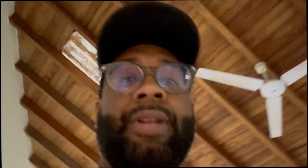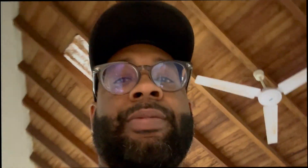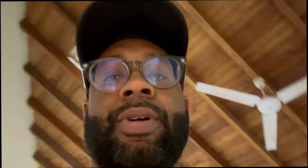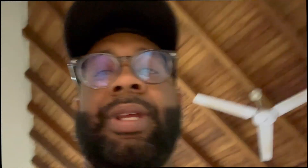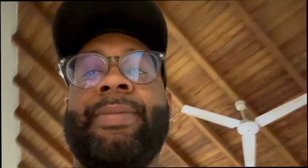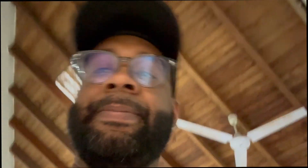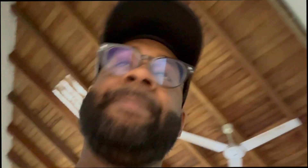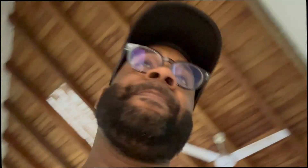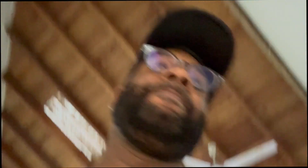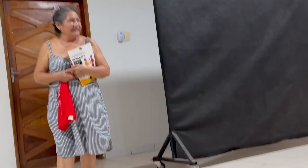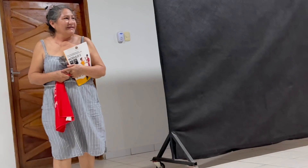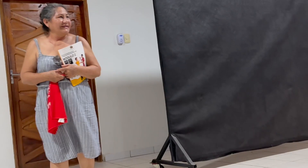ahead.